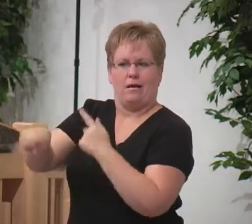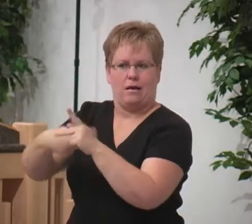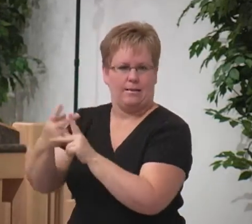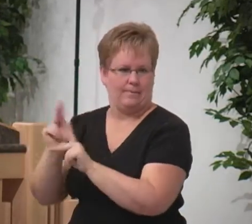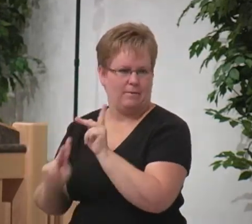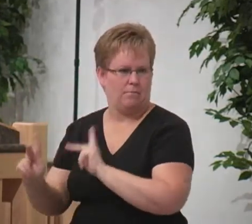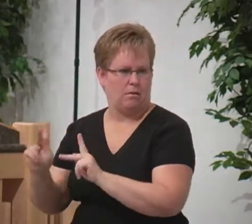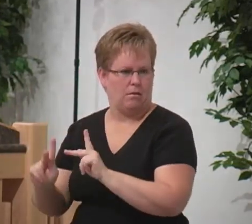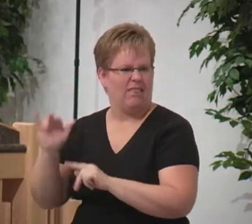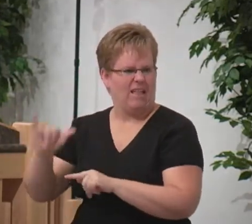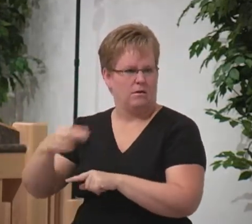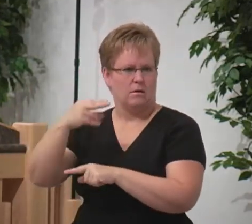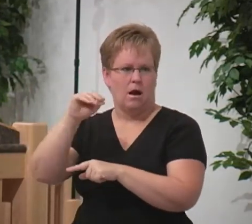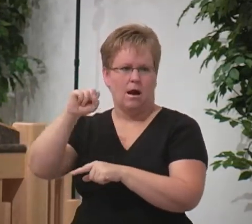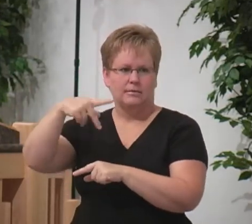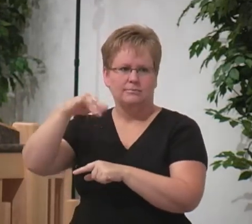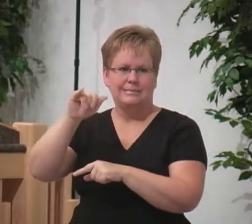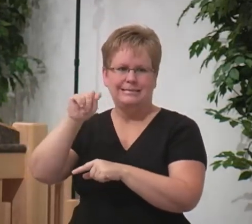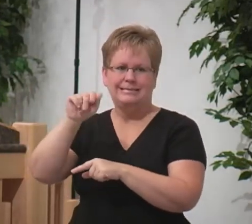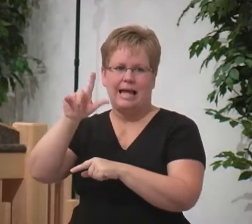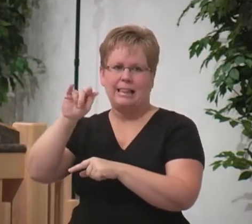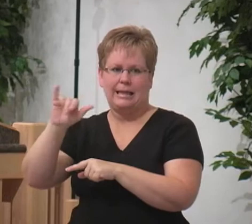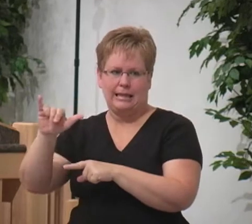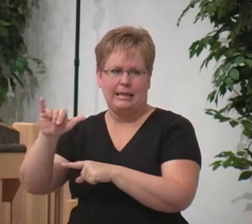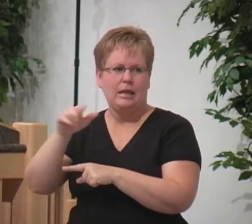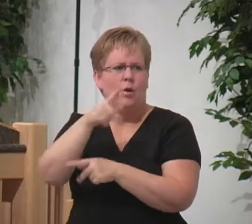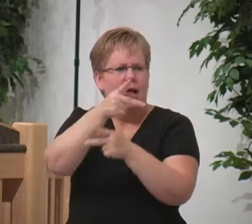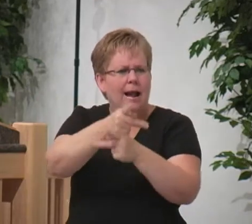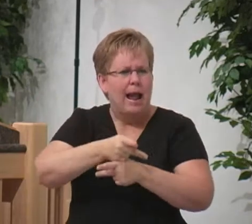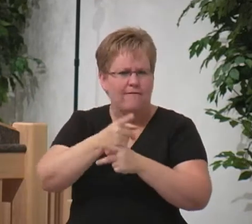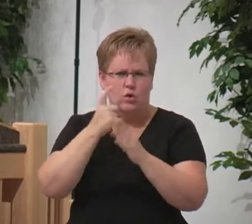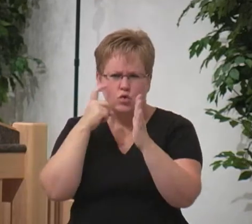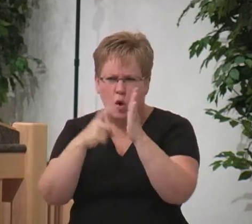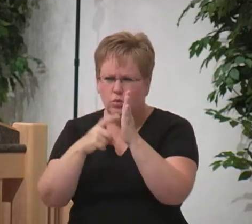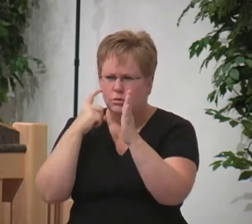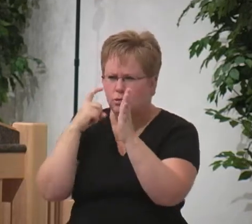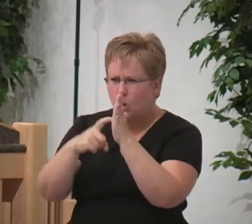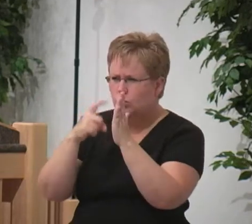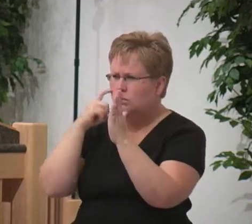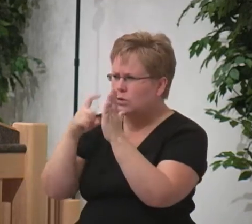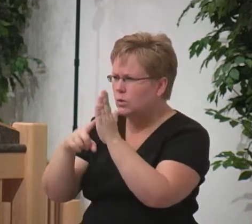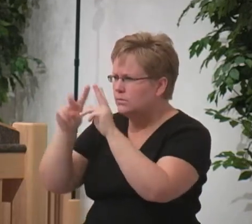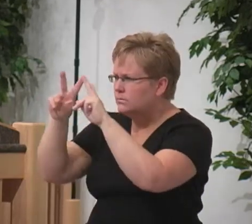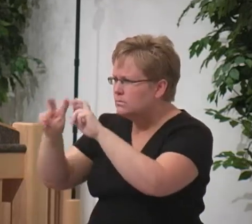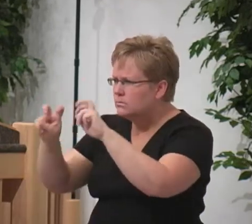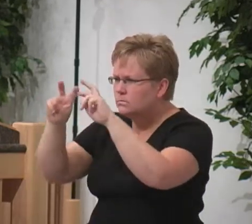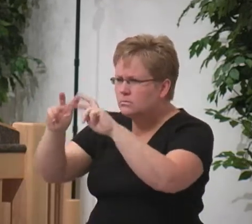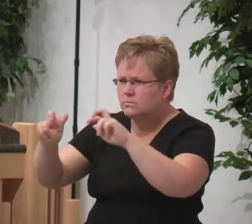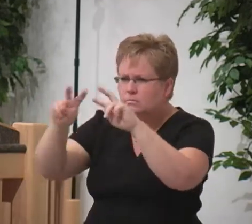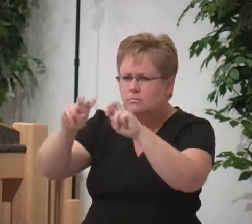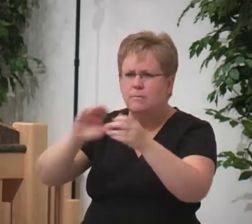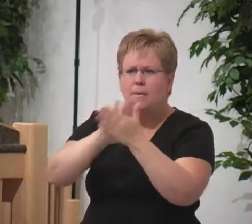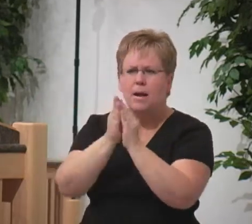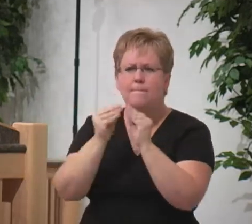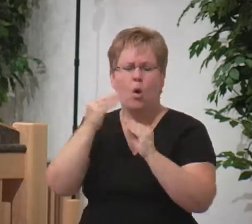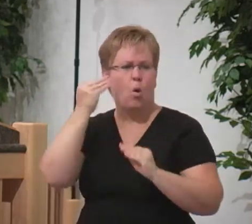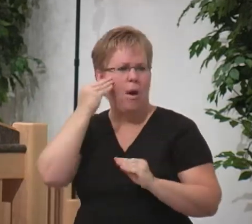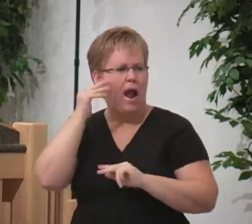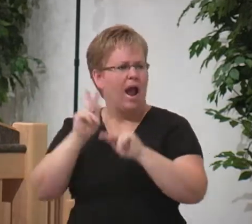Hospitality requires a careful noticing of what's going on around us. So we're aware of people who are just sneaking out the